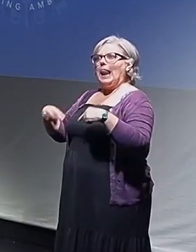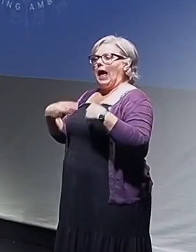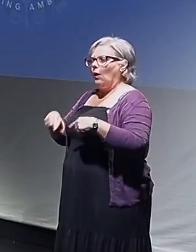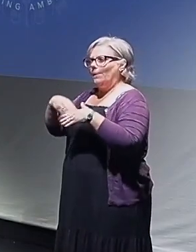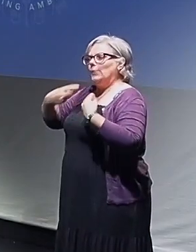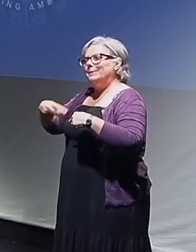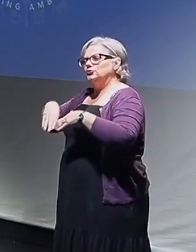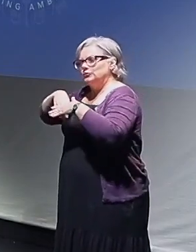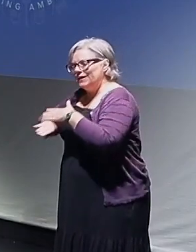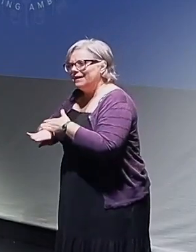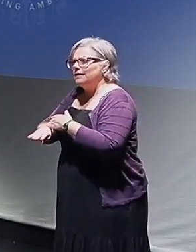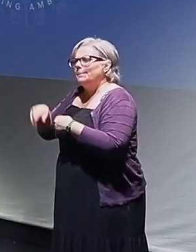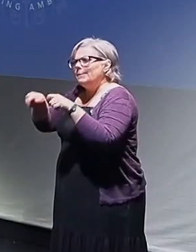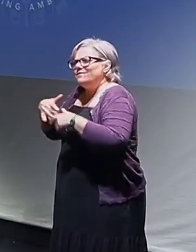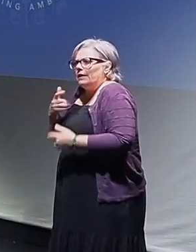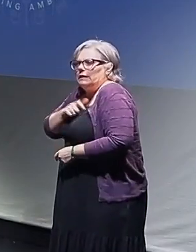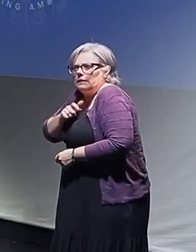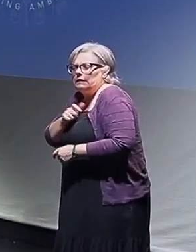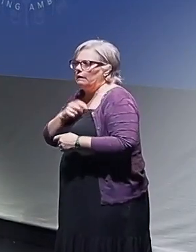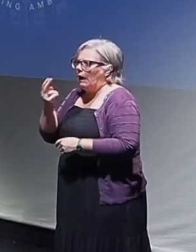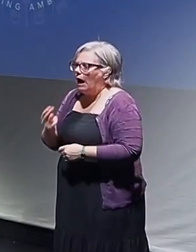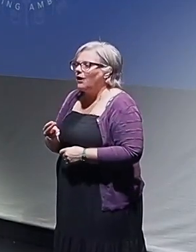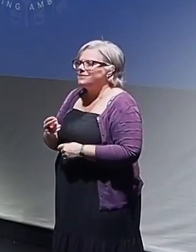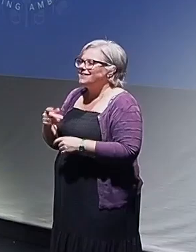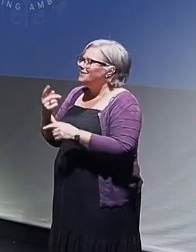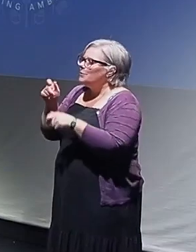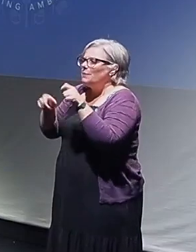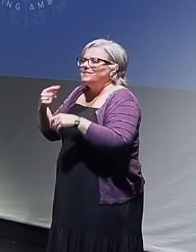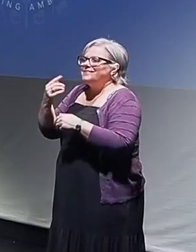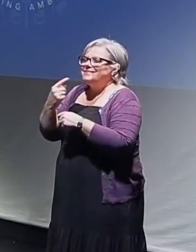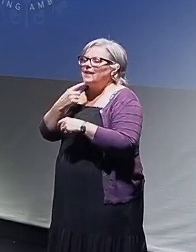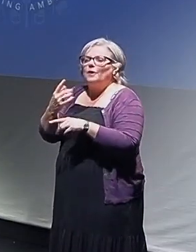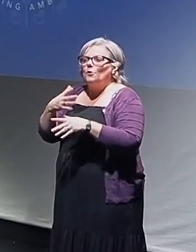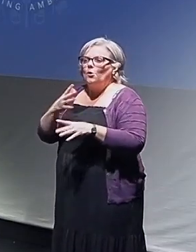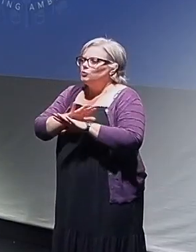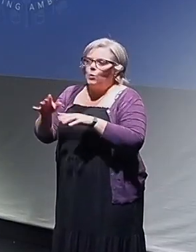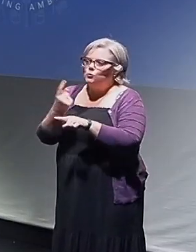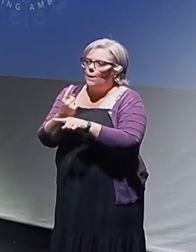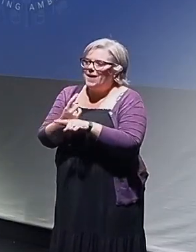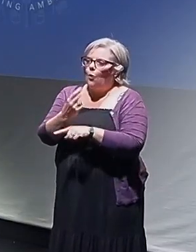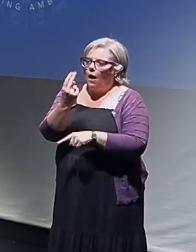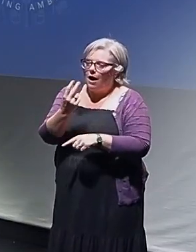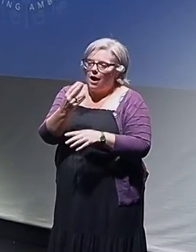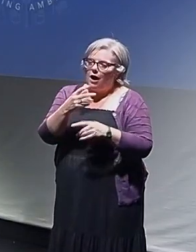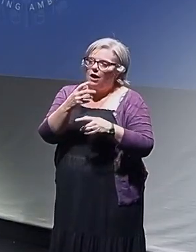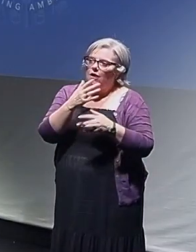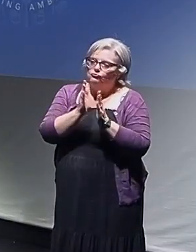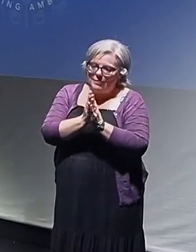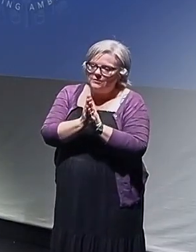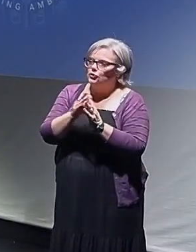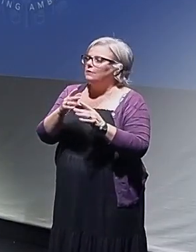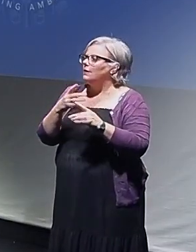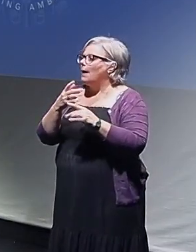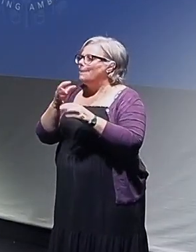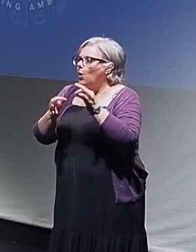very daunted by art. Yeah. They say don't consider religion and politics when you're drunk. Add art to that. People get very angry.